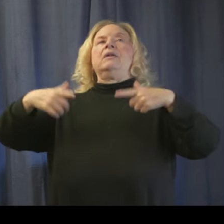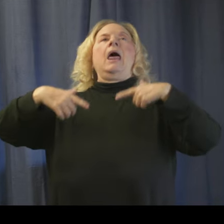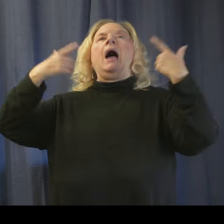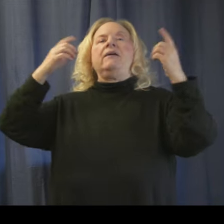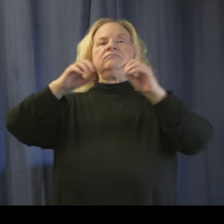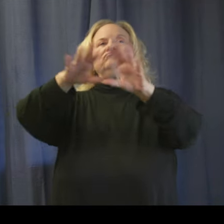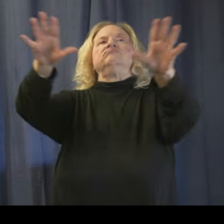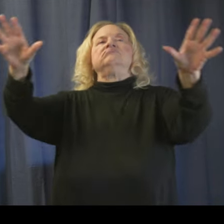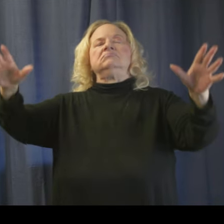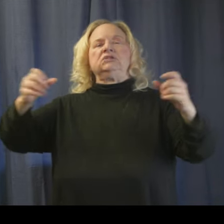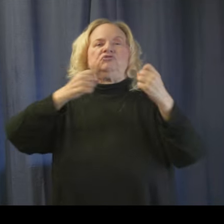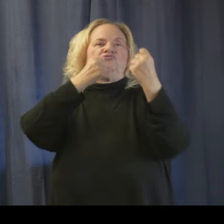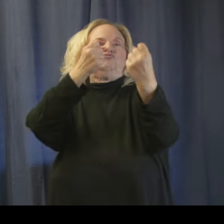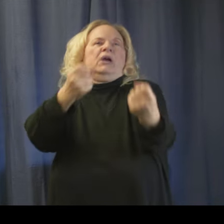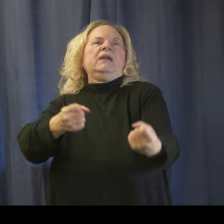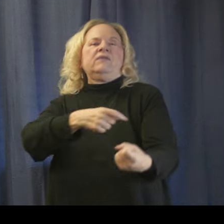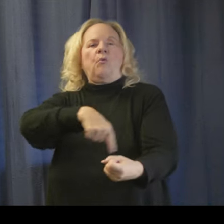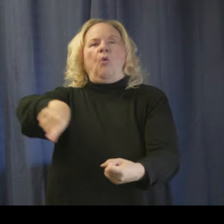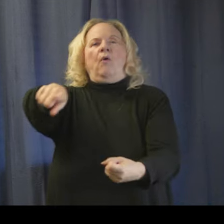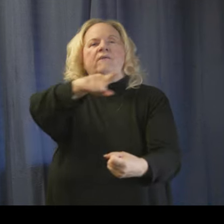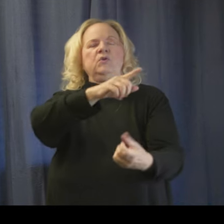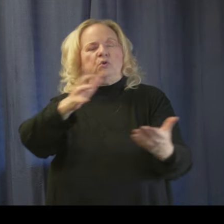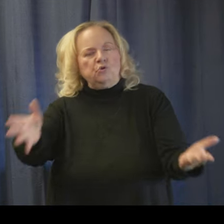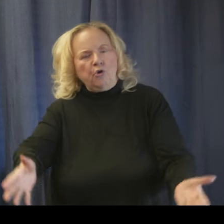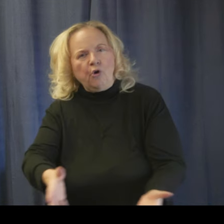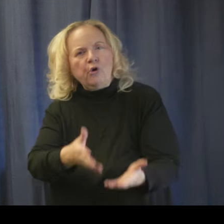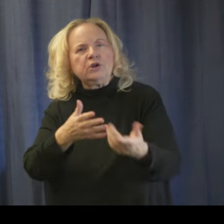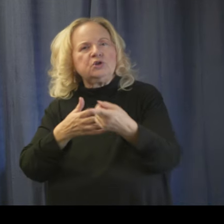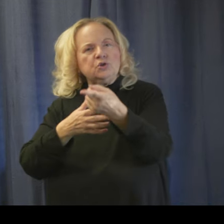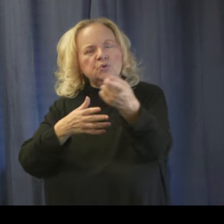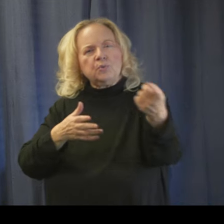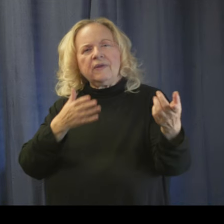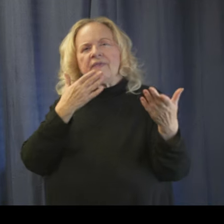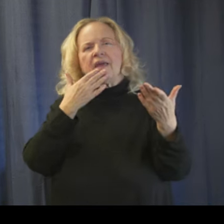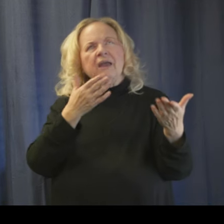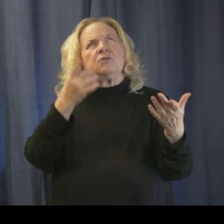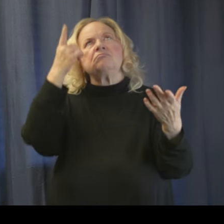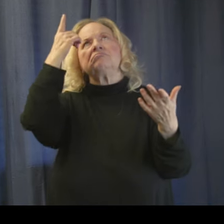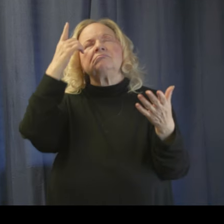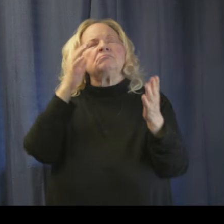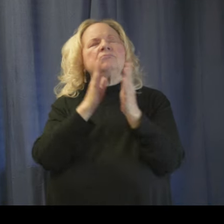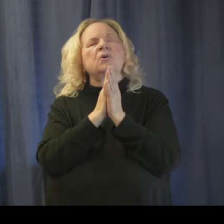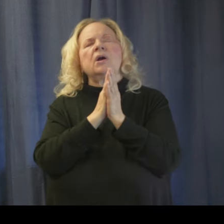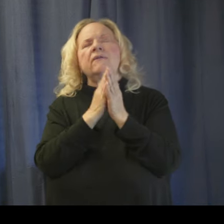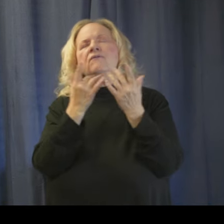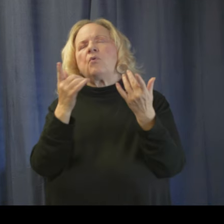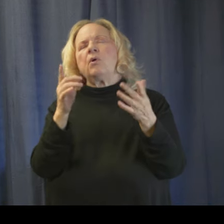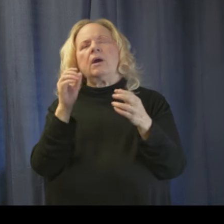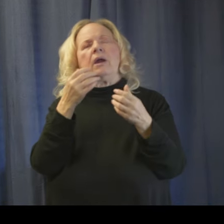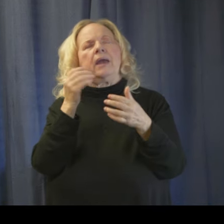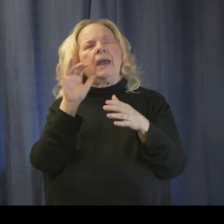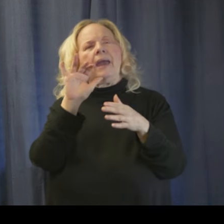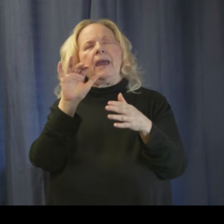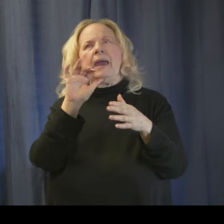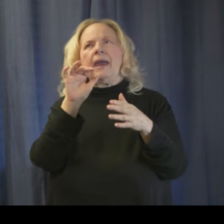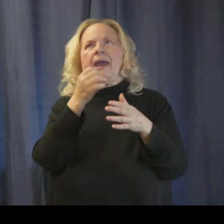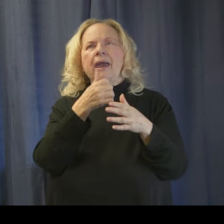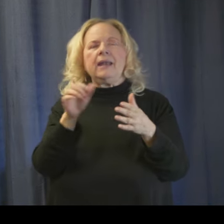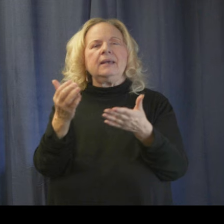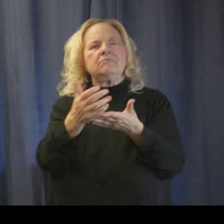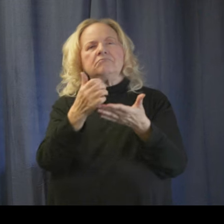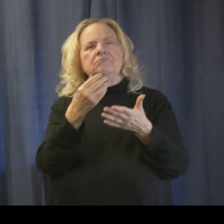bring life. You would strengthen everyone at this time, encourage them. Father, we thank you for any of the tithes or donations that come